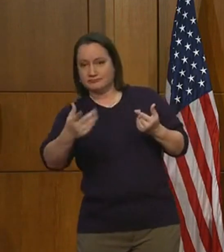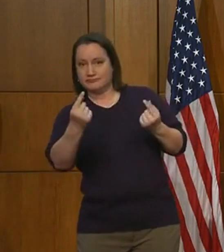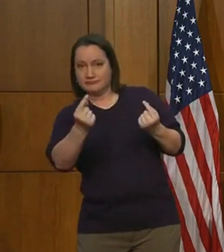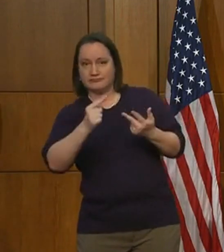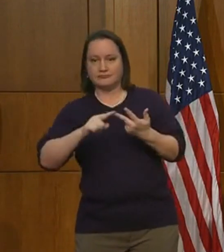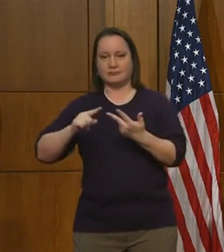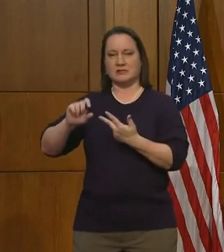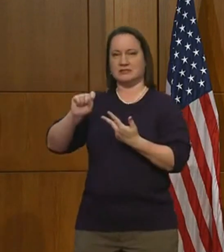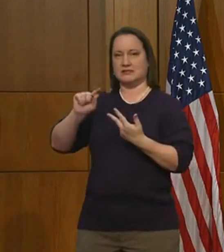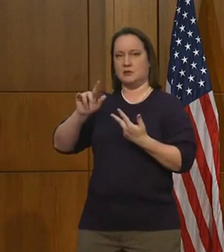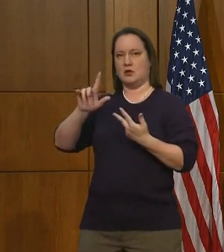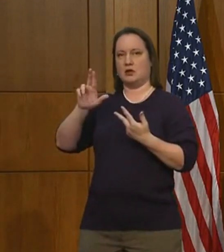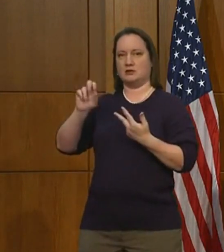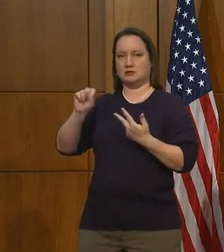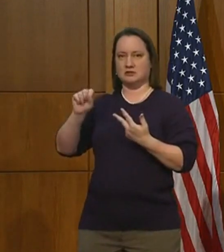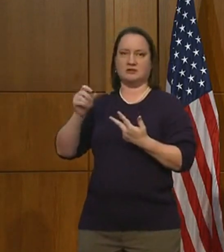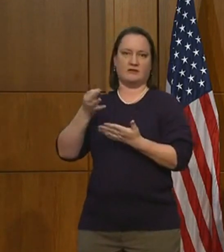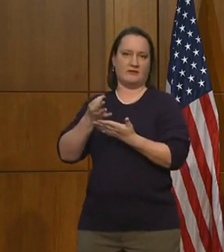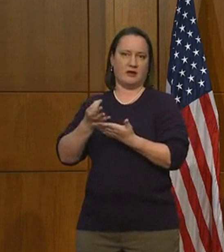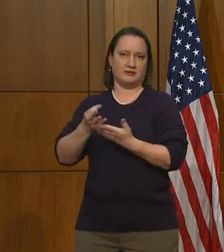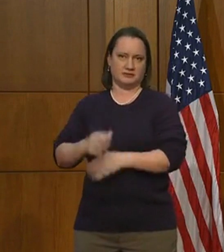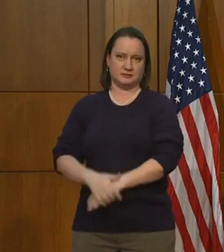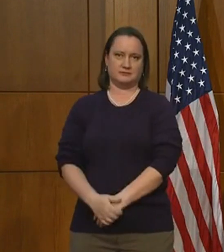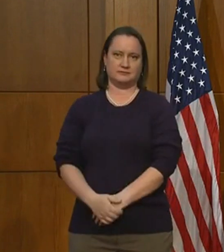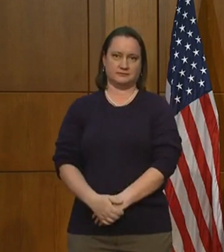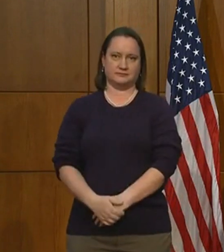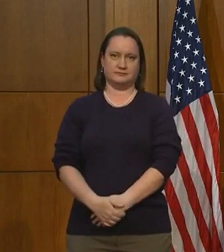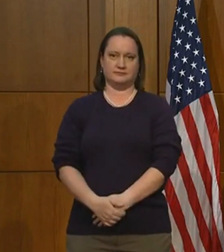Thank you.